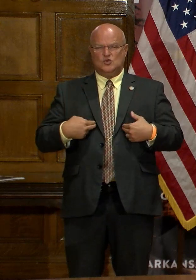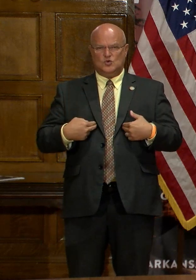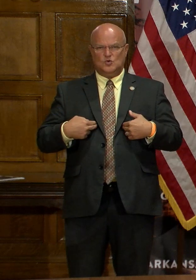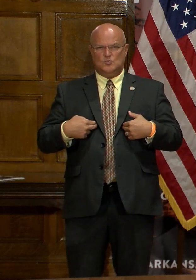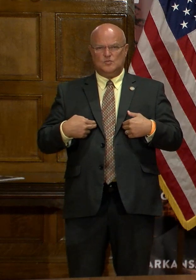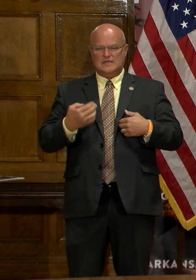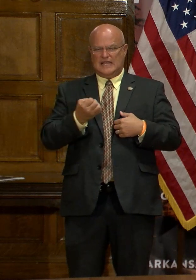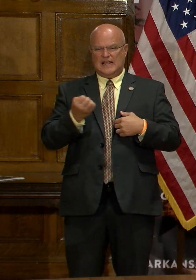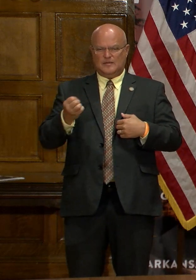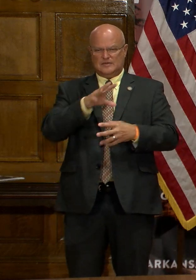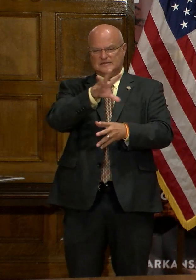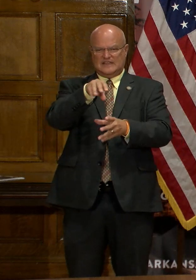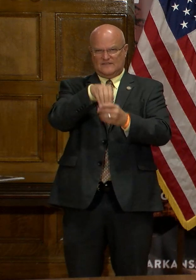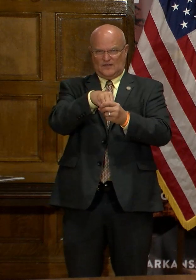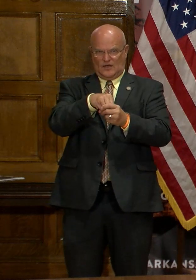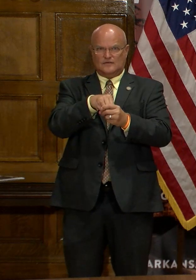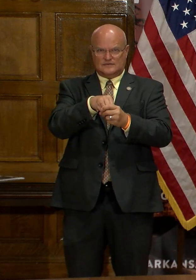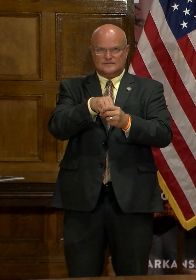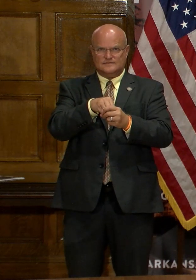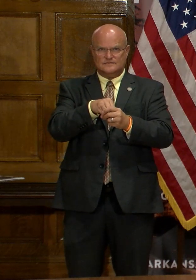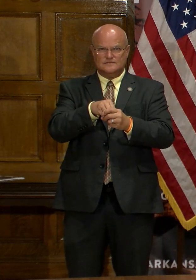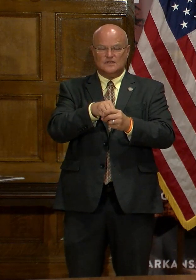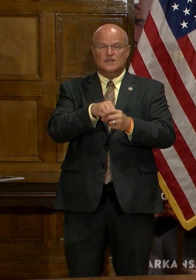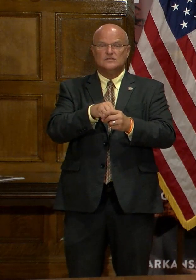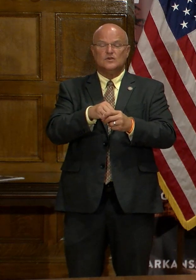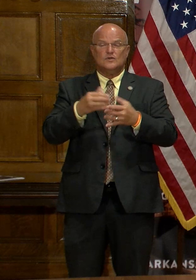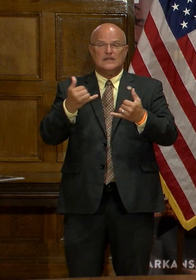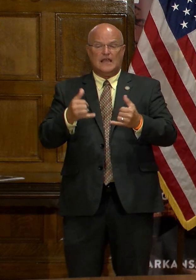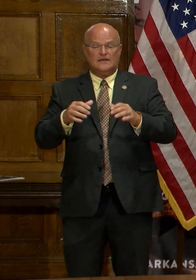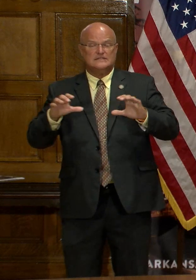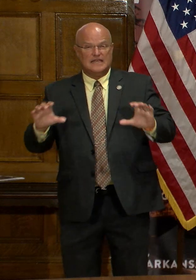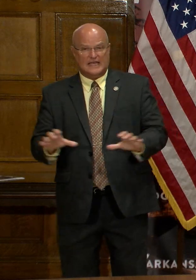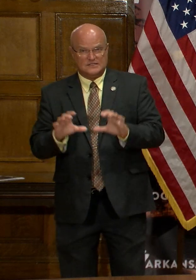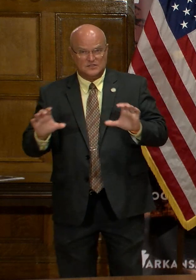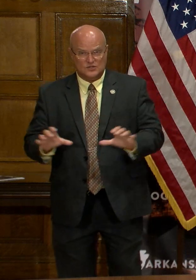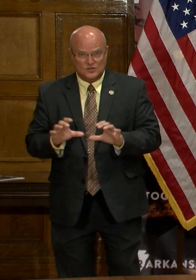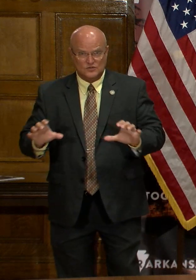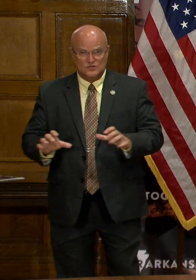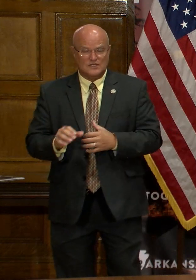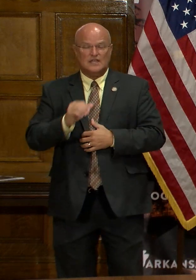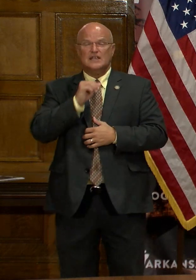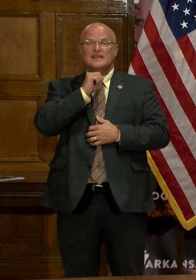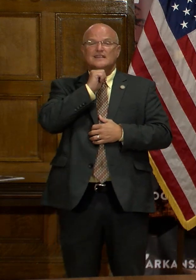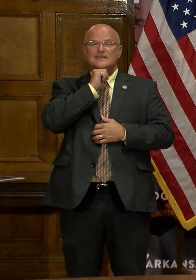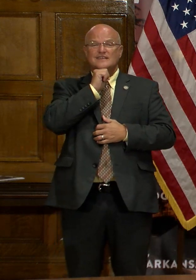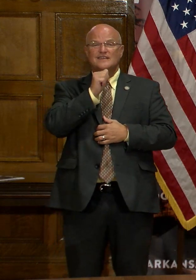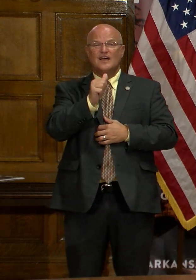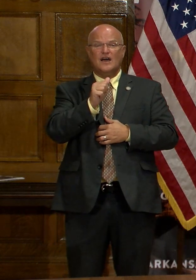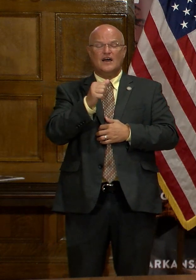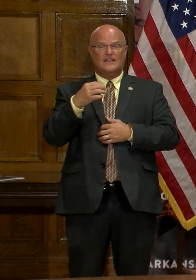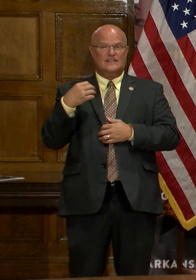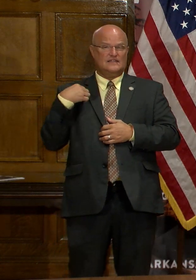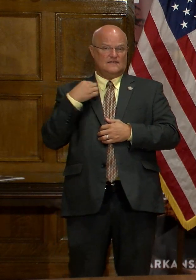into any plan. And so it's about execution, not necessarily of the